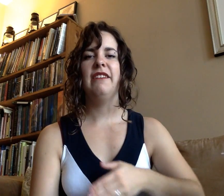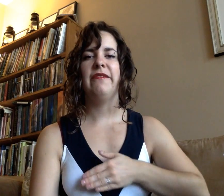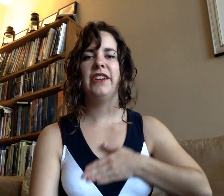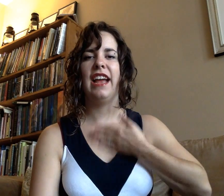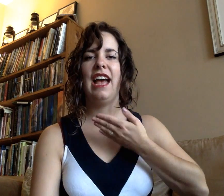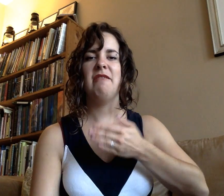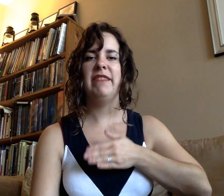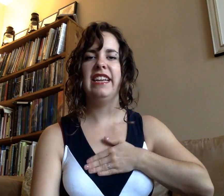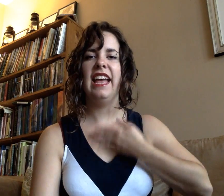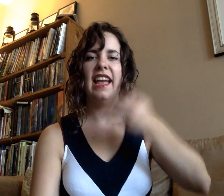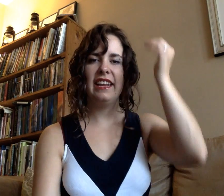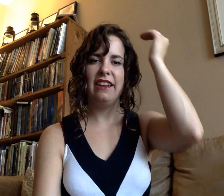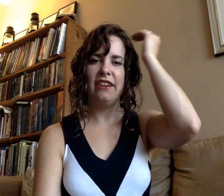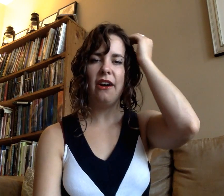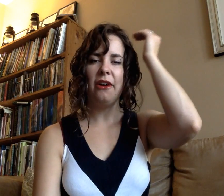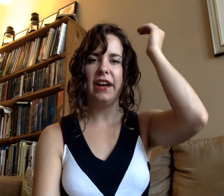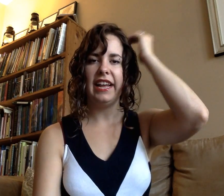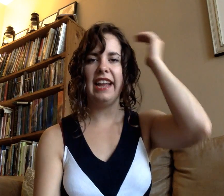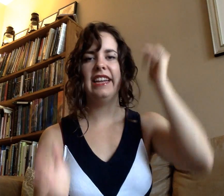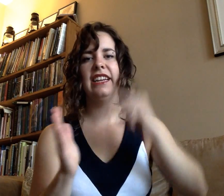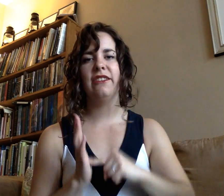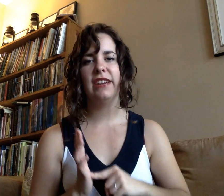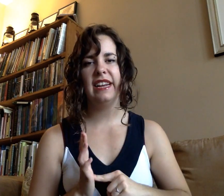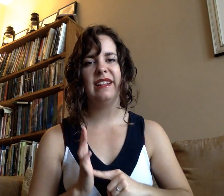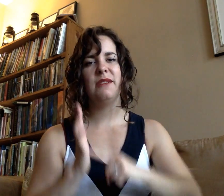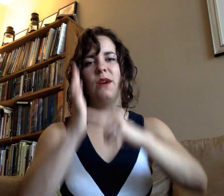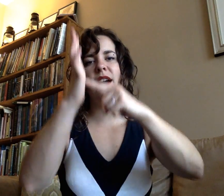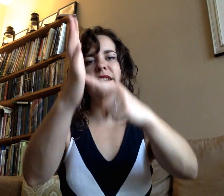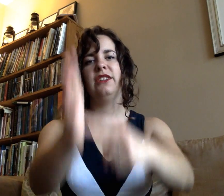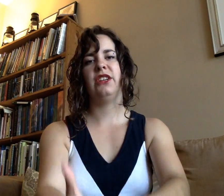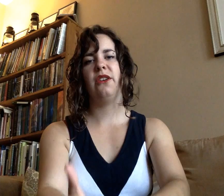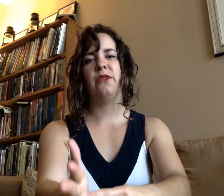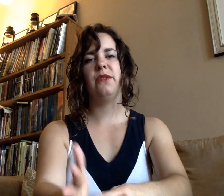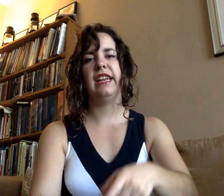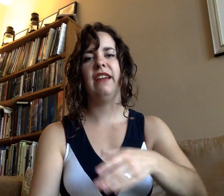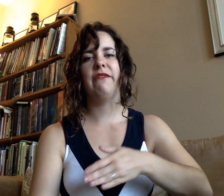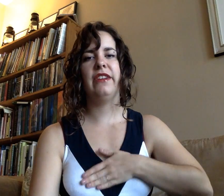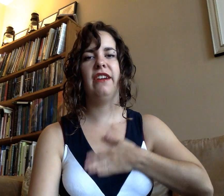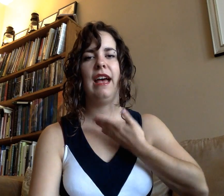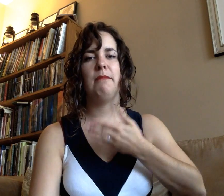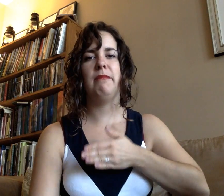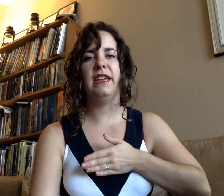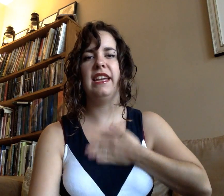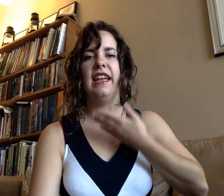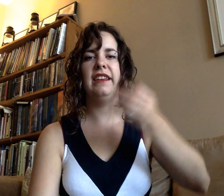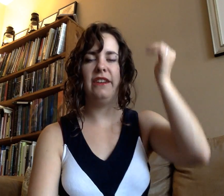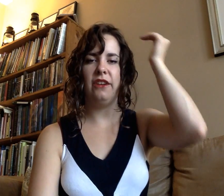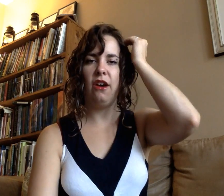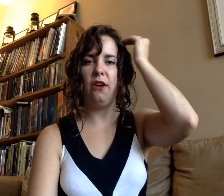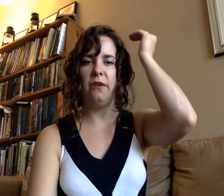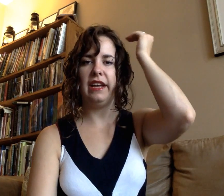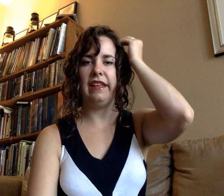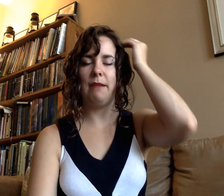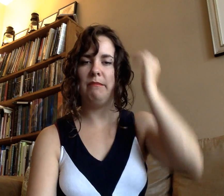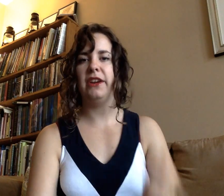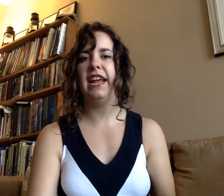you're happy and you know it and you really want to show it, if you're happy and you know it, clap your